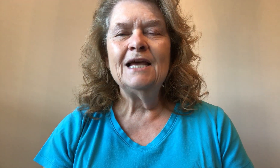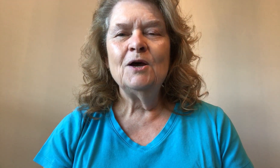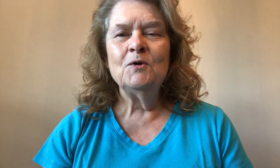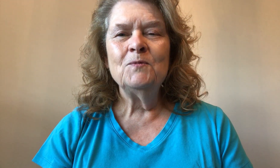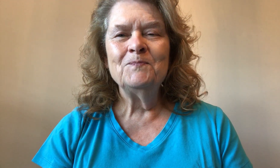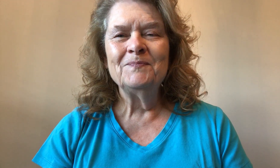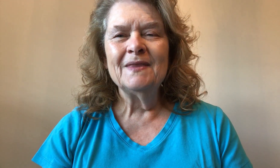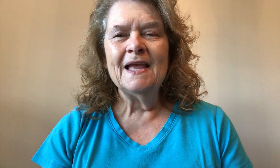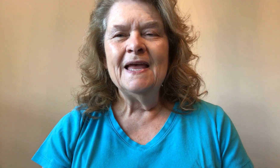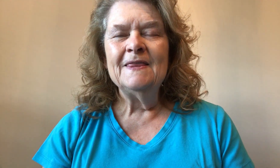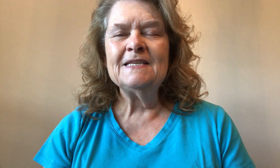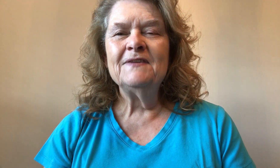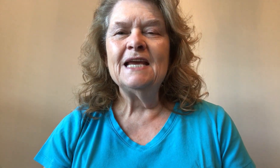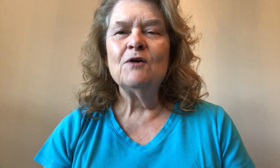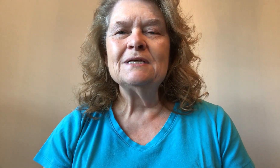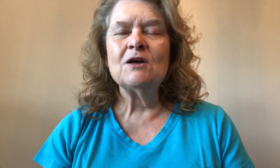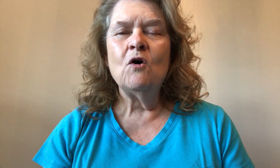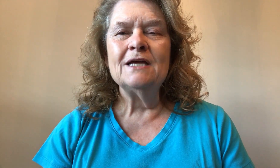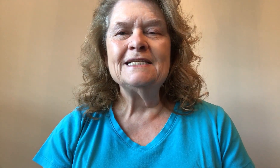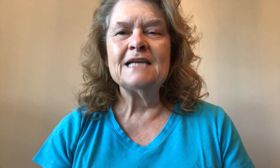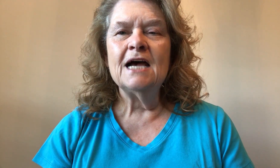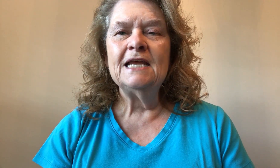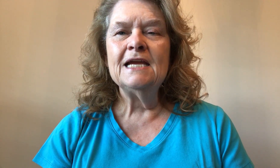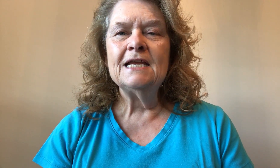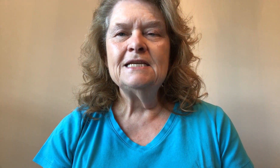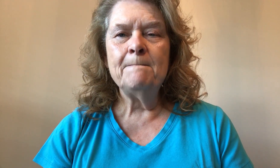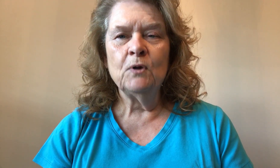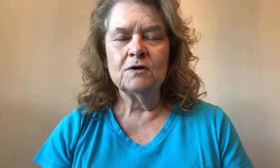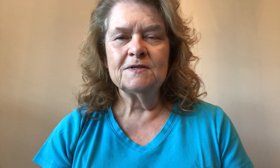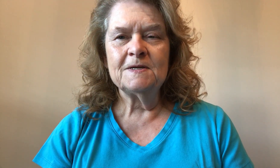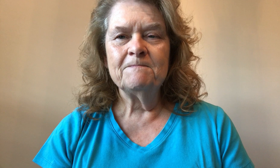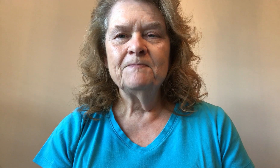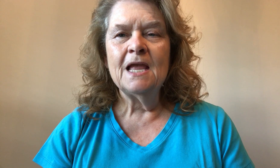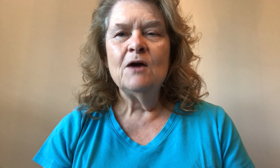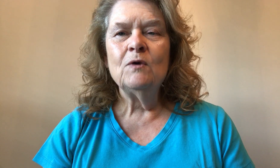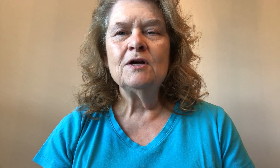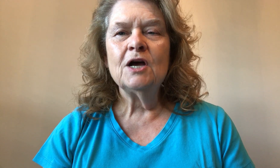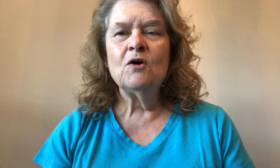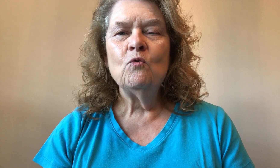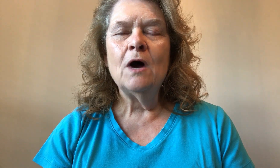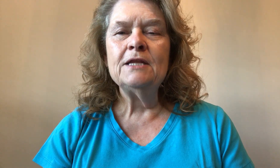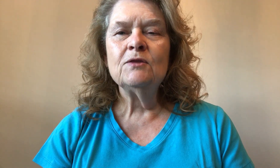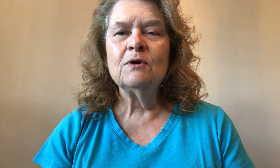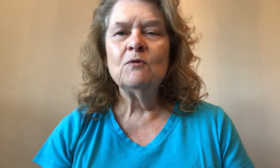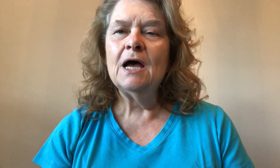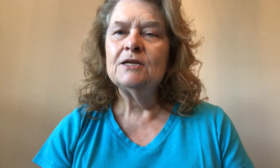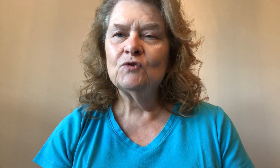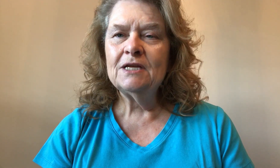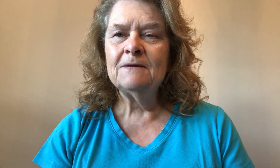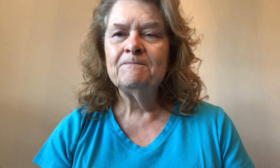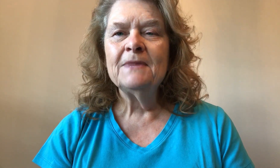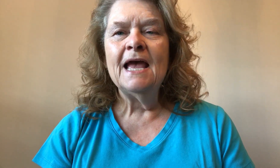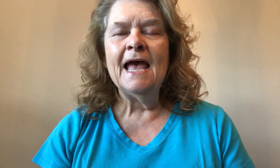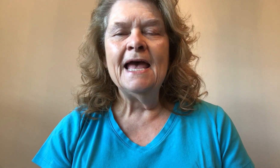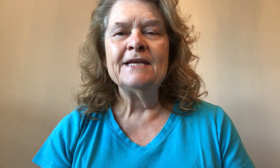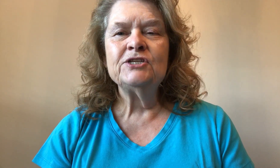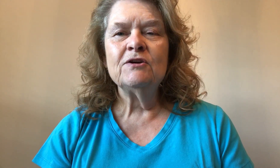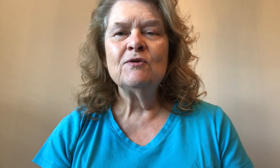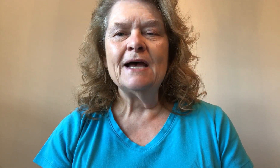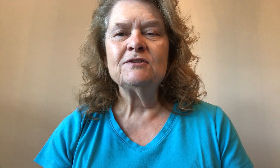Hello, this video is on signing numbers. We'll go 1 through 100 and show you how to